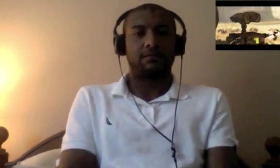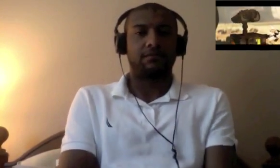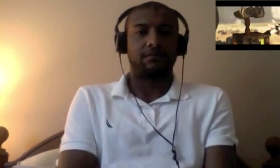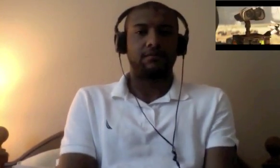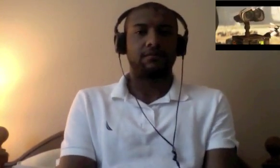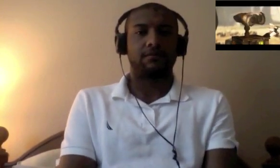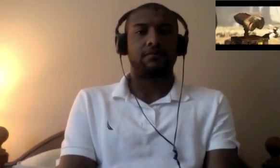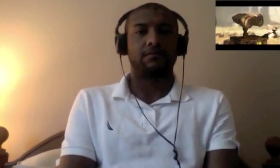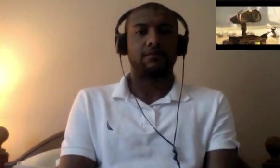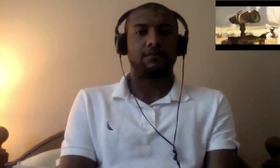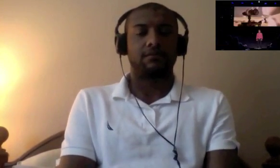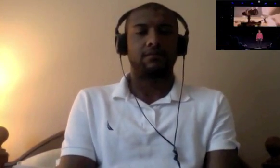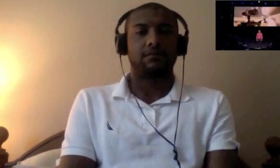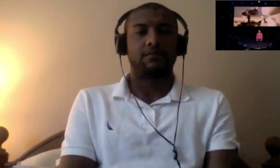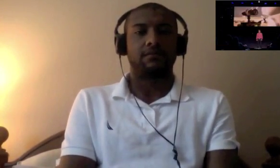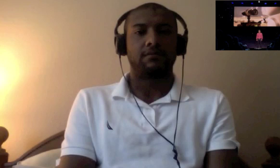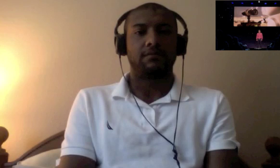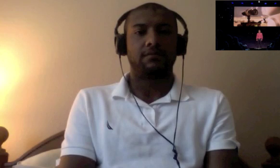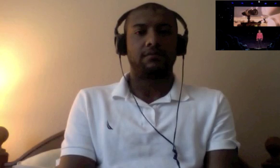Yeah.